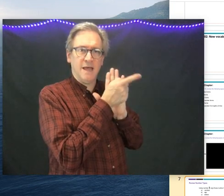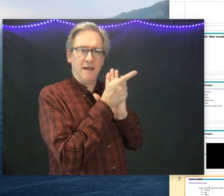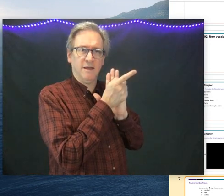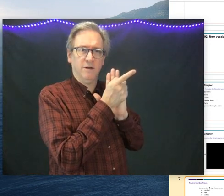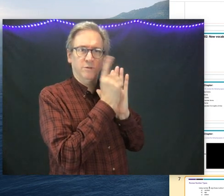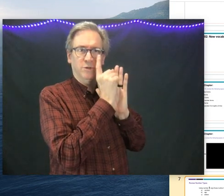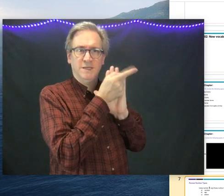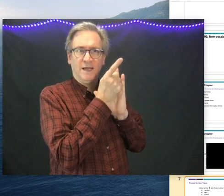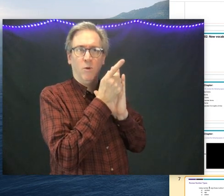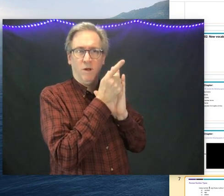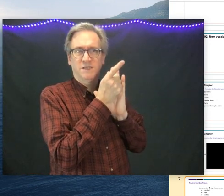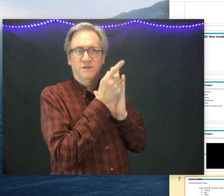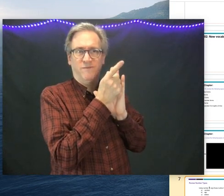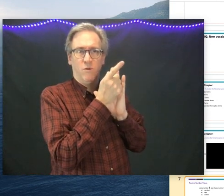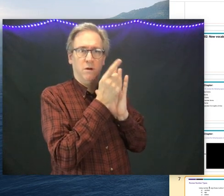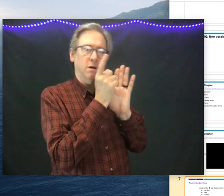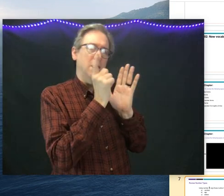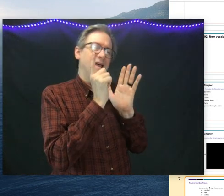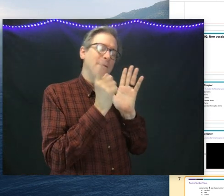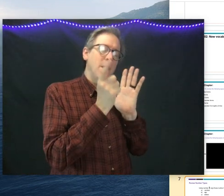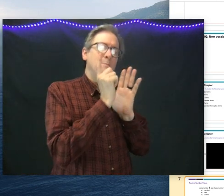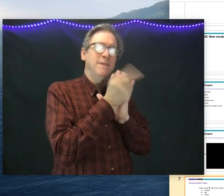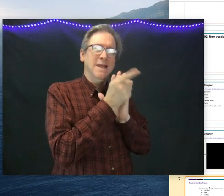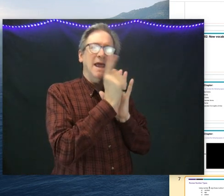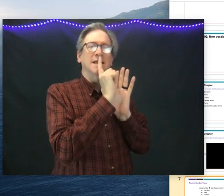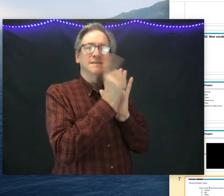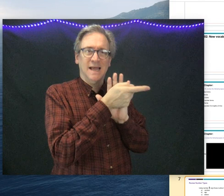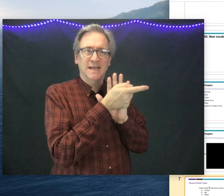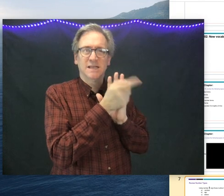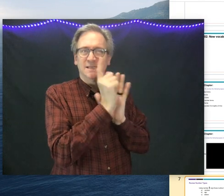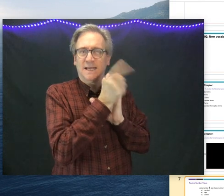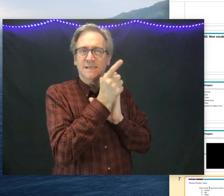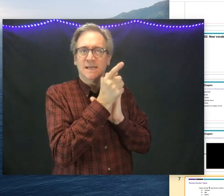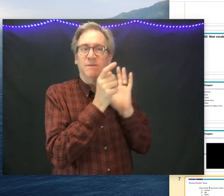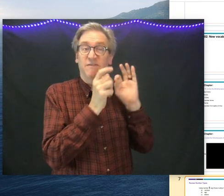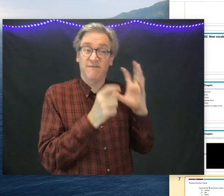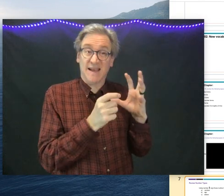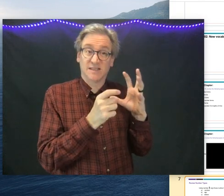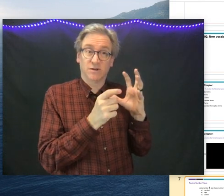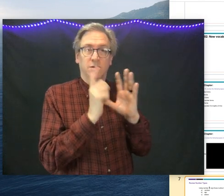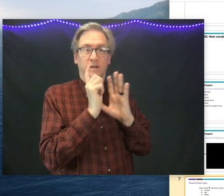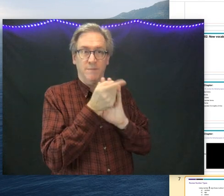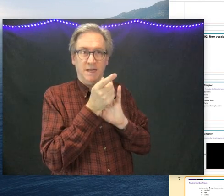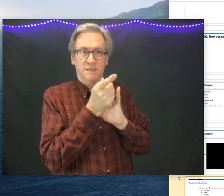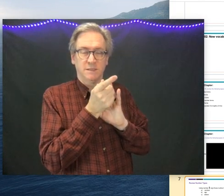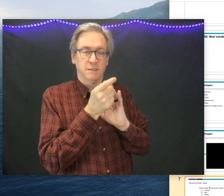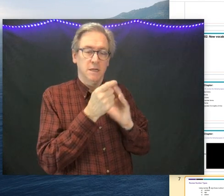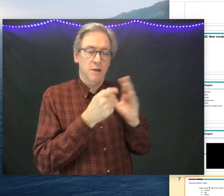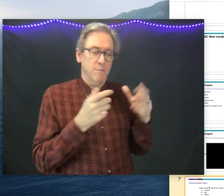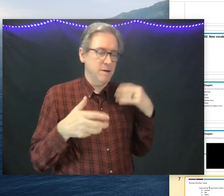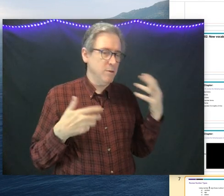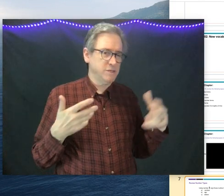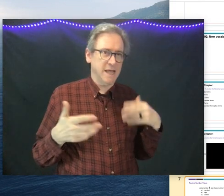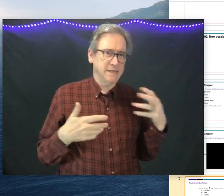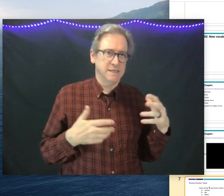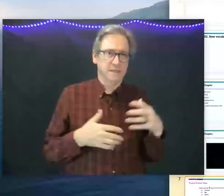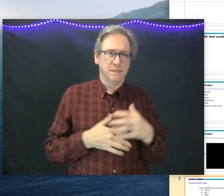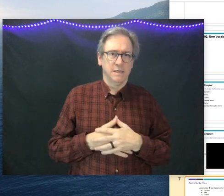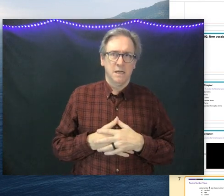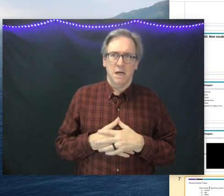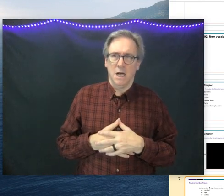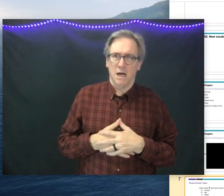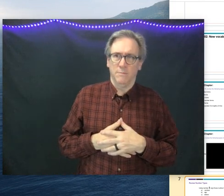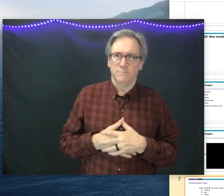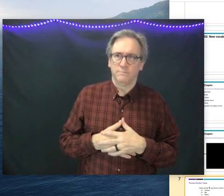you tick once for minute and second. Seconds tend to be faster than minutes, but in most